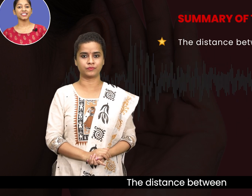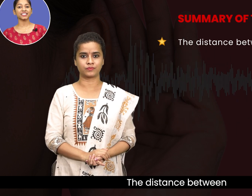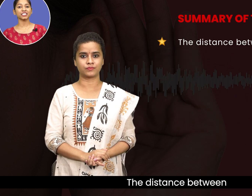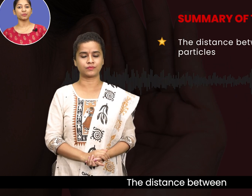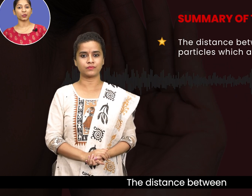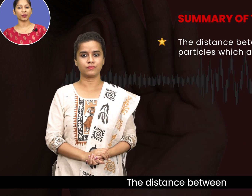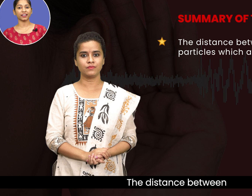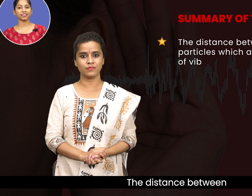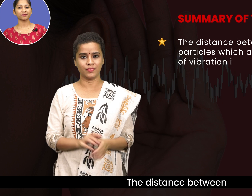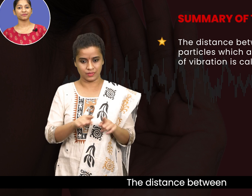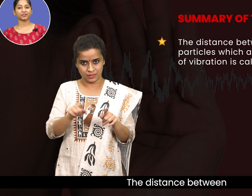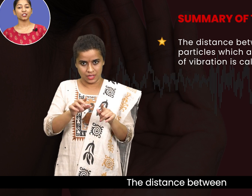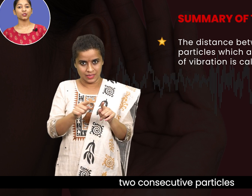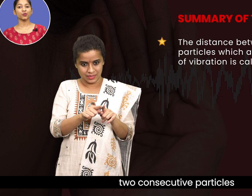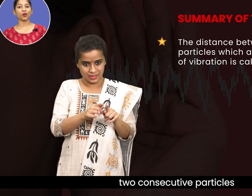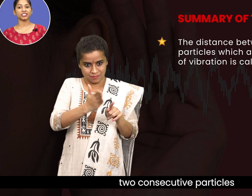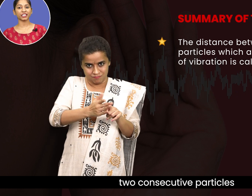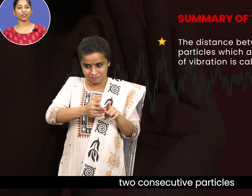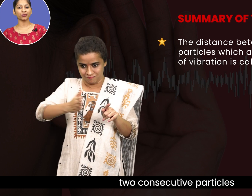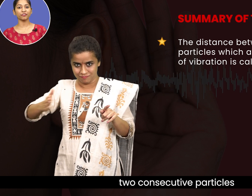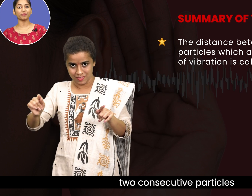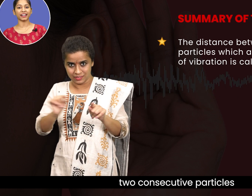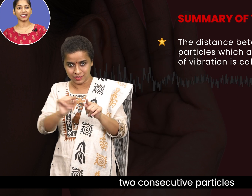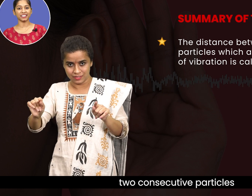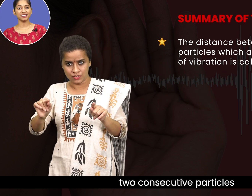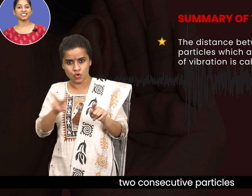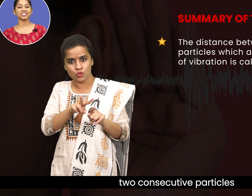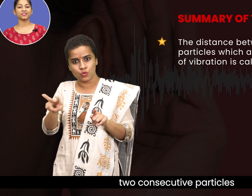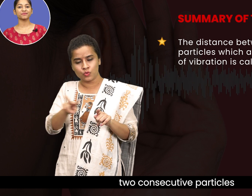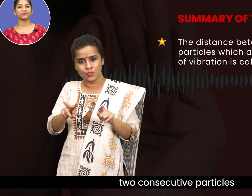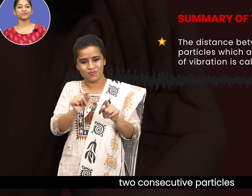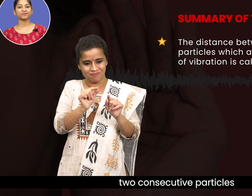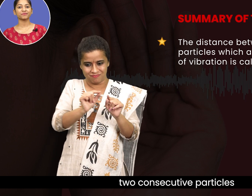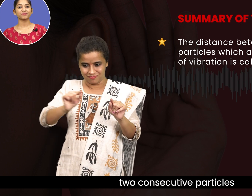The distance between two consecutive particles